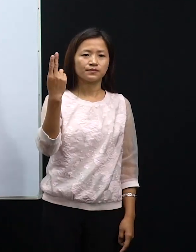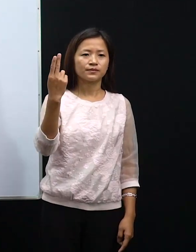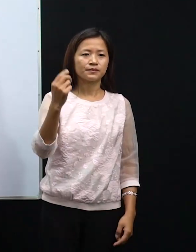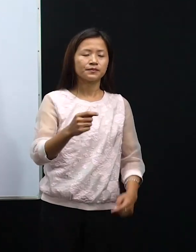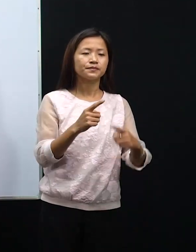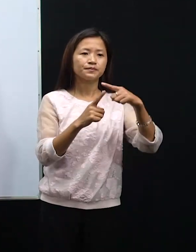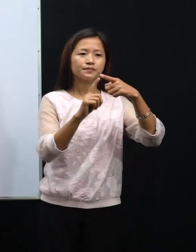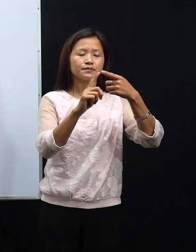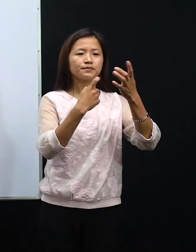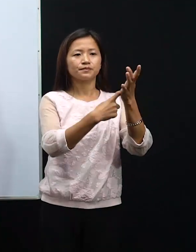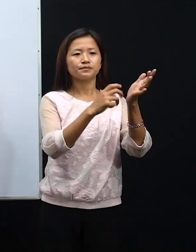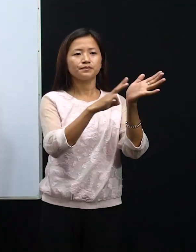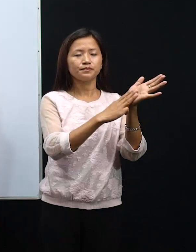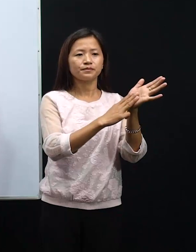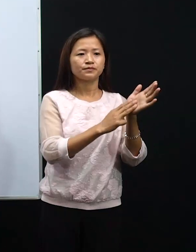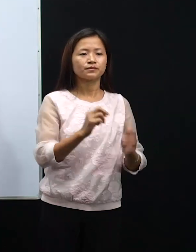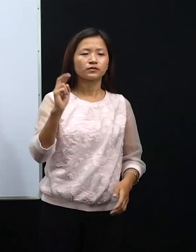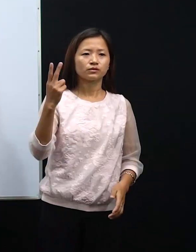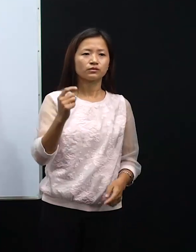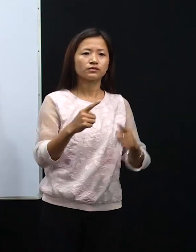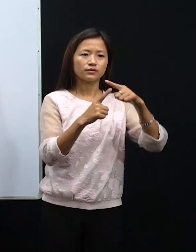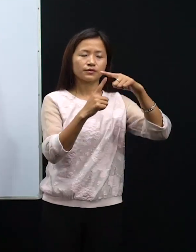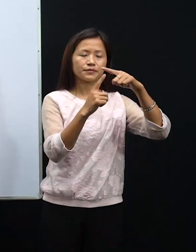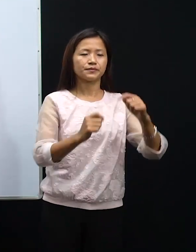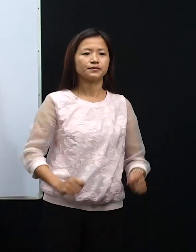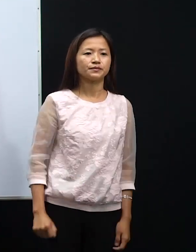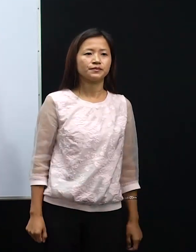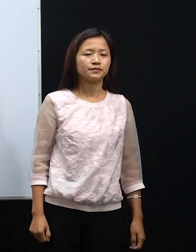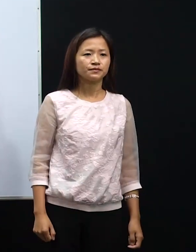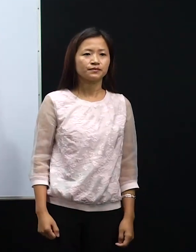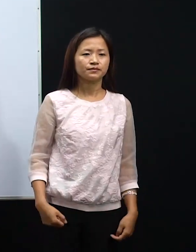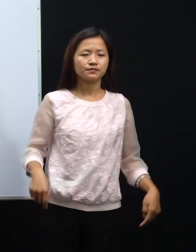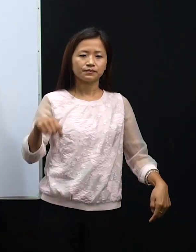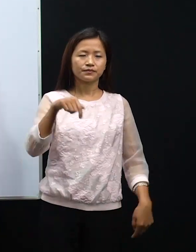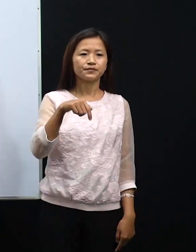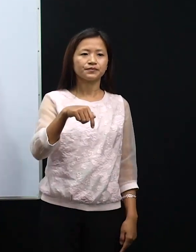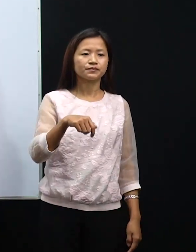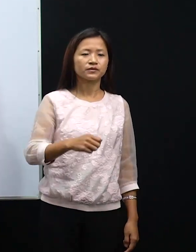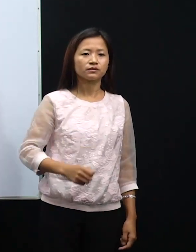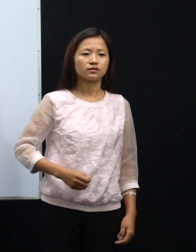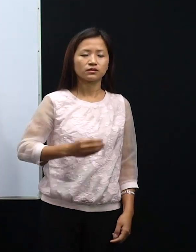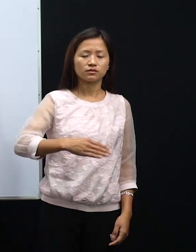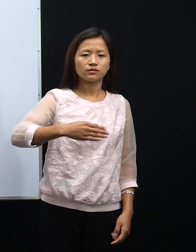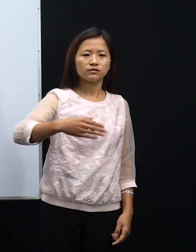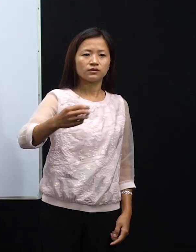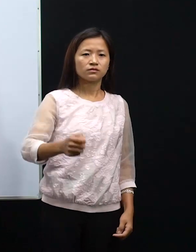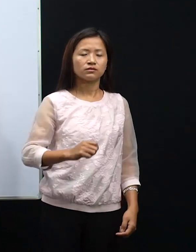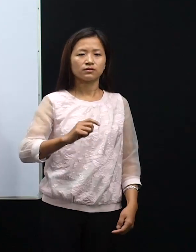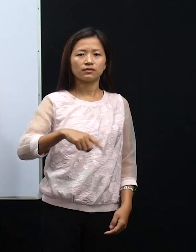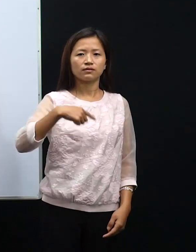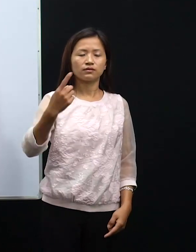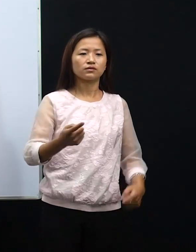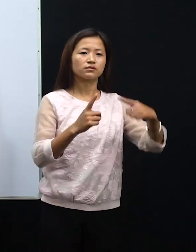Alright? So we have two terms here, 5y and 2. Now, let's move on to the next topic.